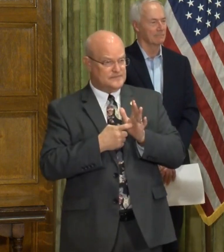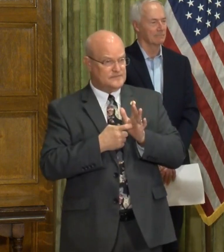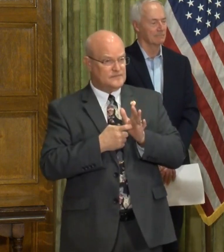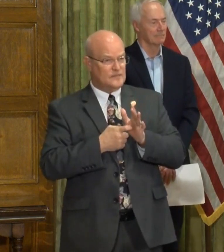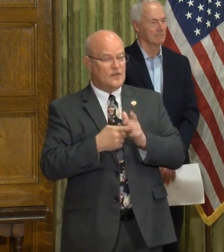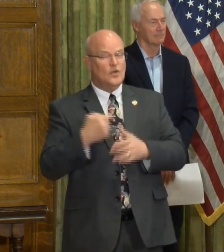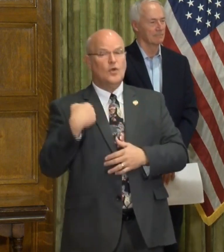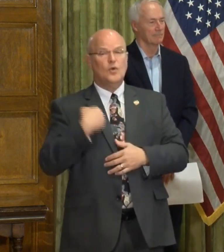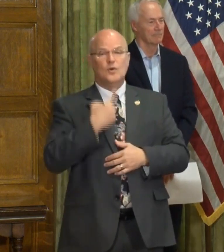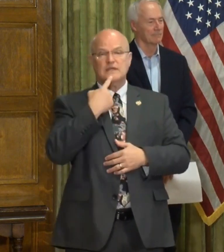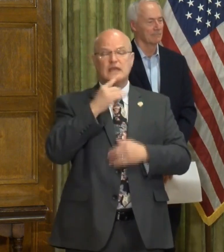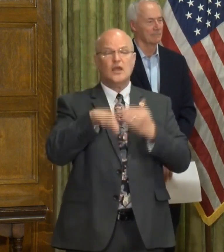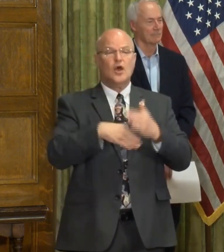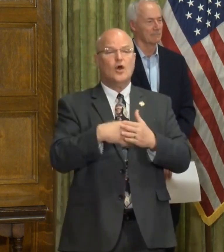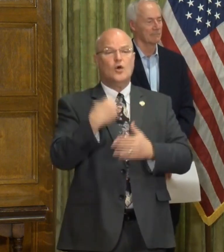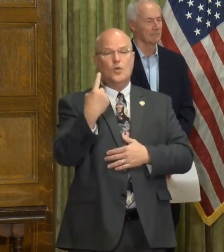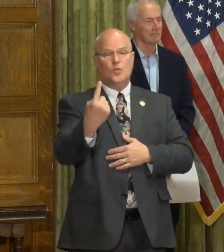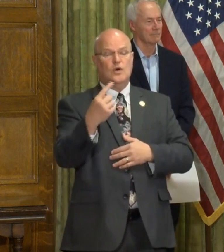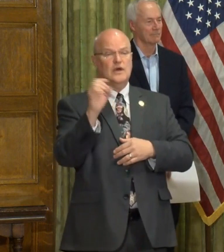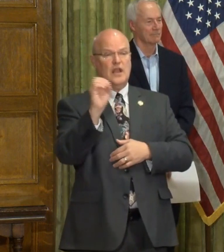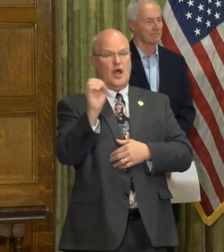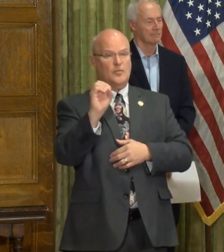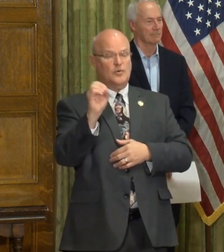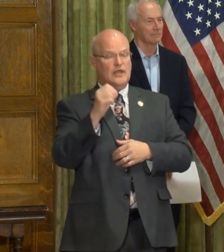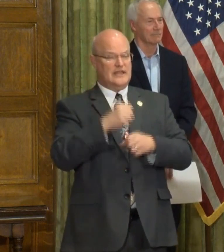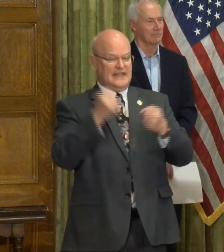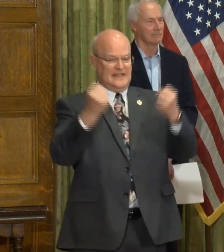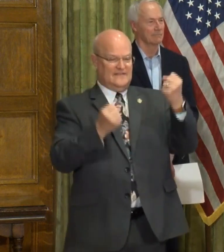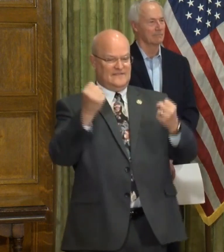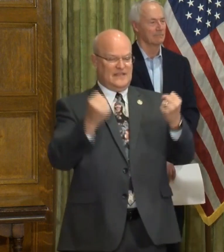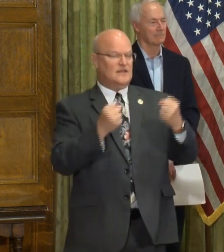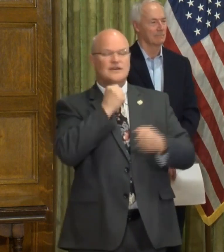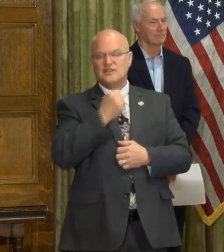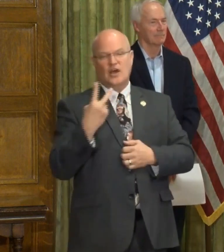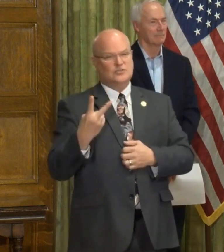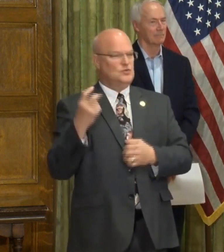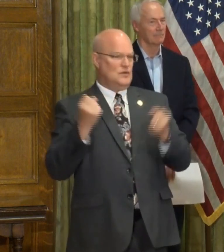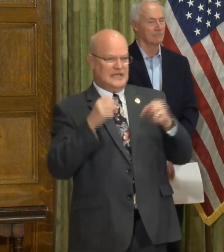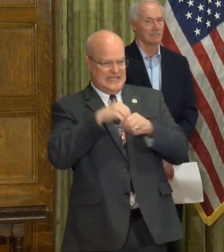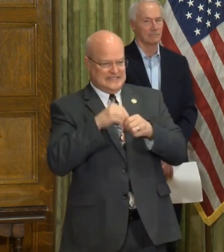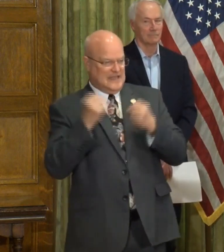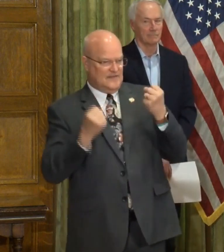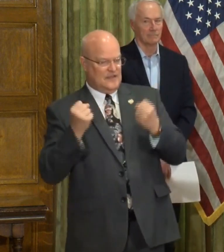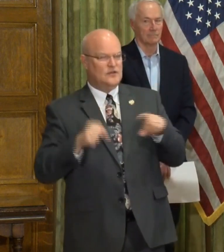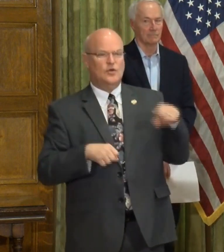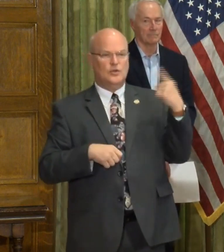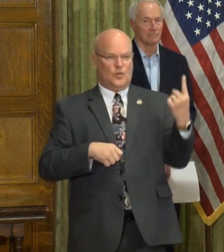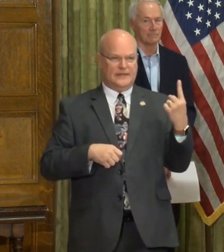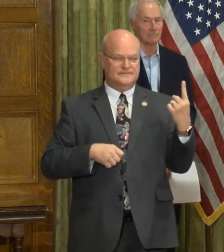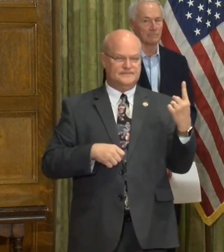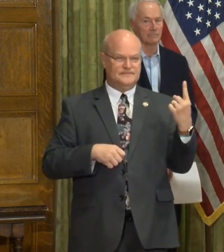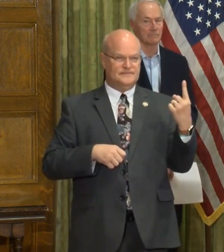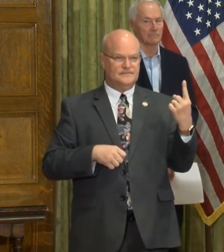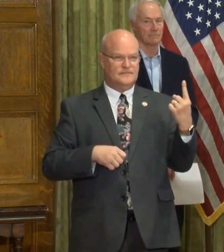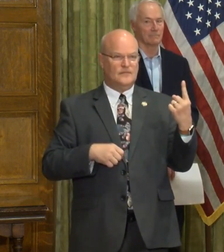required. We are saying only one operator per vehicle, not two in a vehicle, but just one.